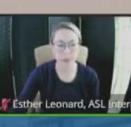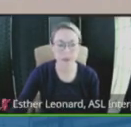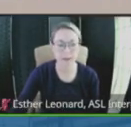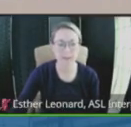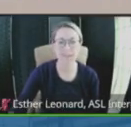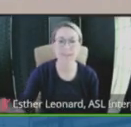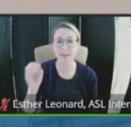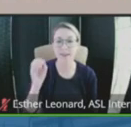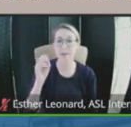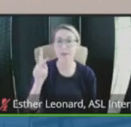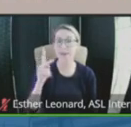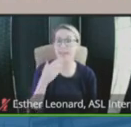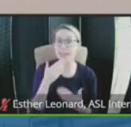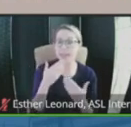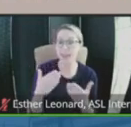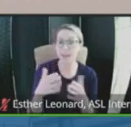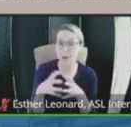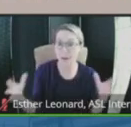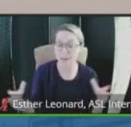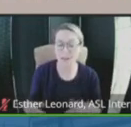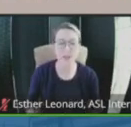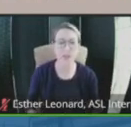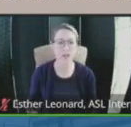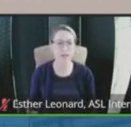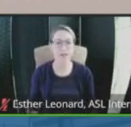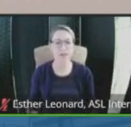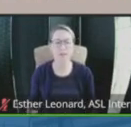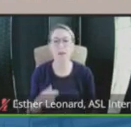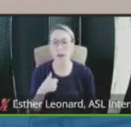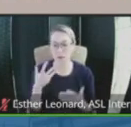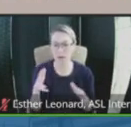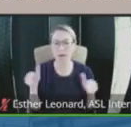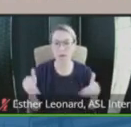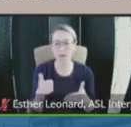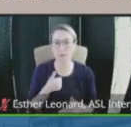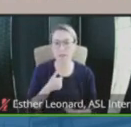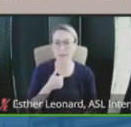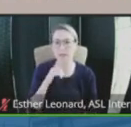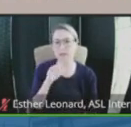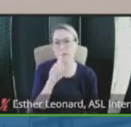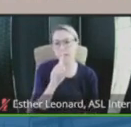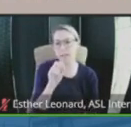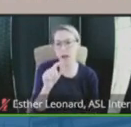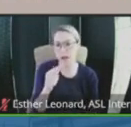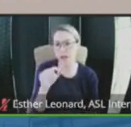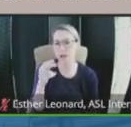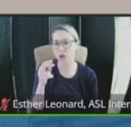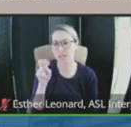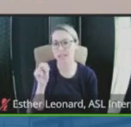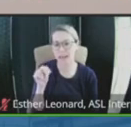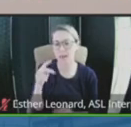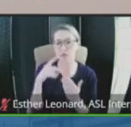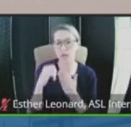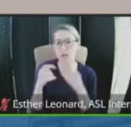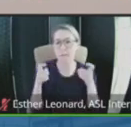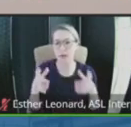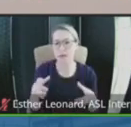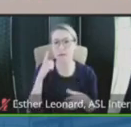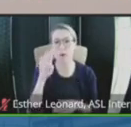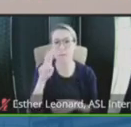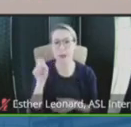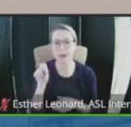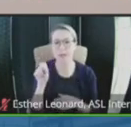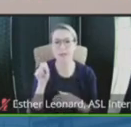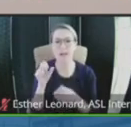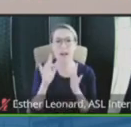Okay. Thank you very much. As I said, my name is Doug Johnson, and I am the project manager for Bus Network